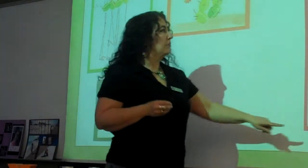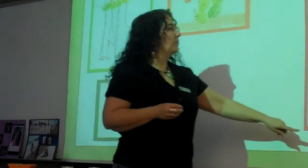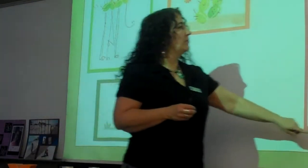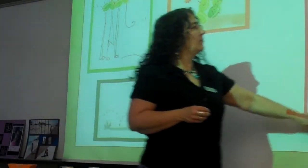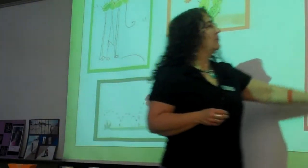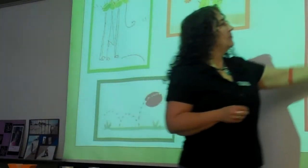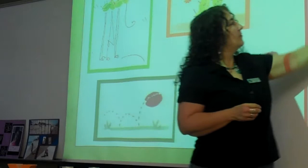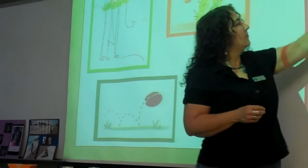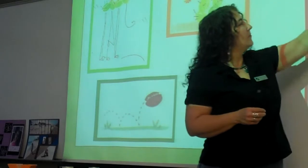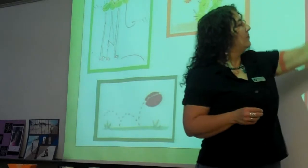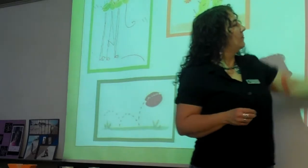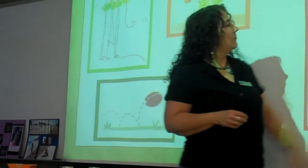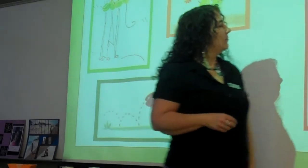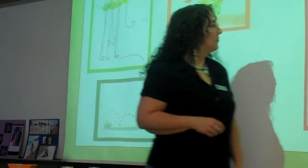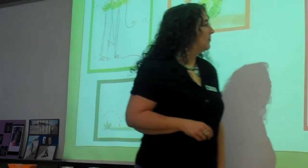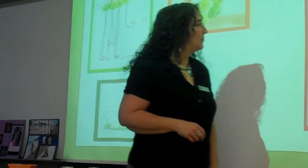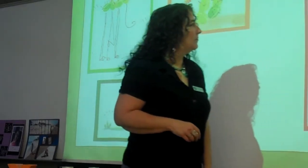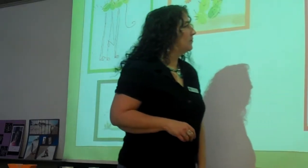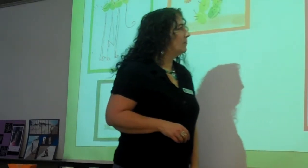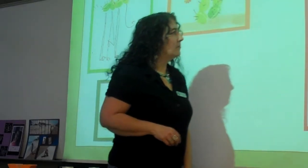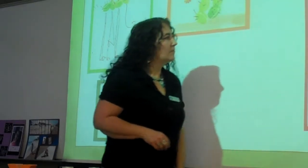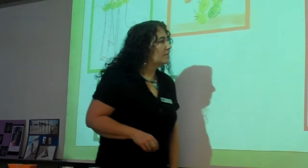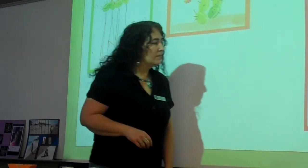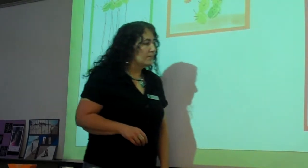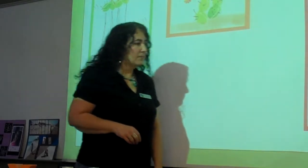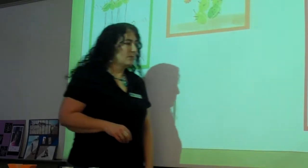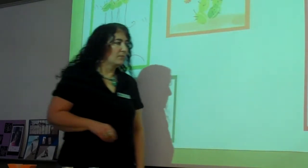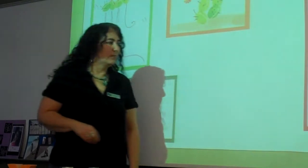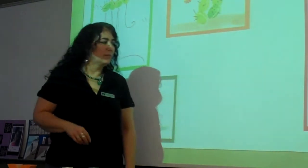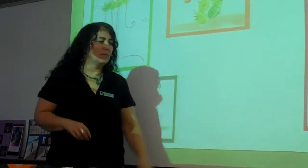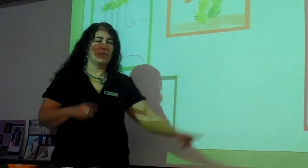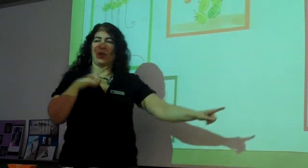Let's see. Once again, I added the bug and the flowers here using the same stamp.